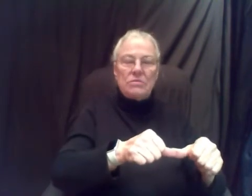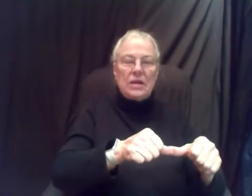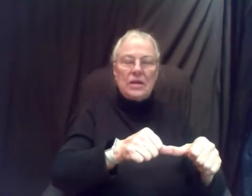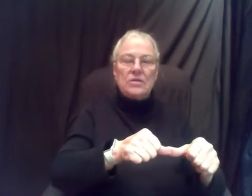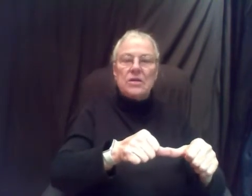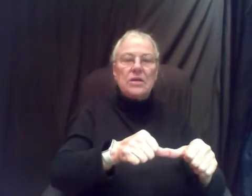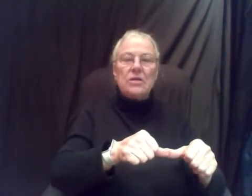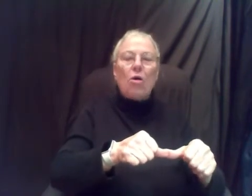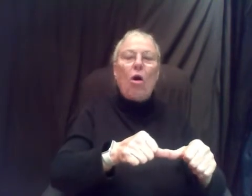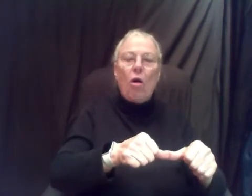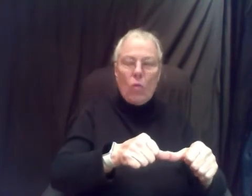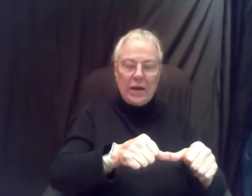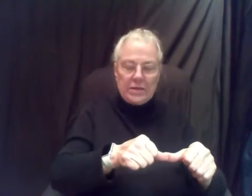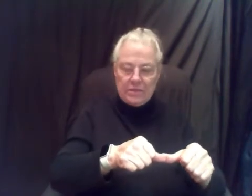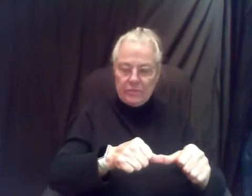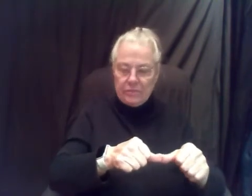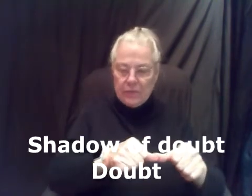is always